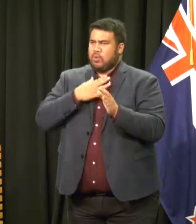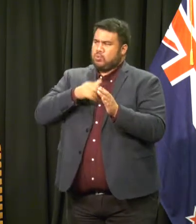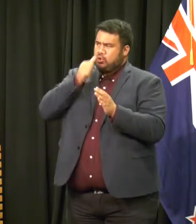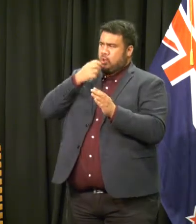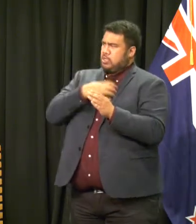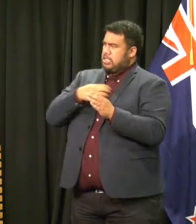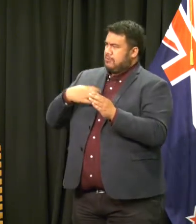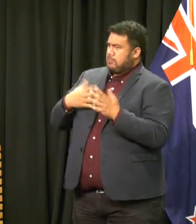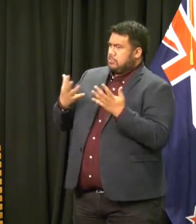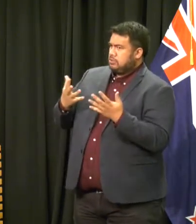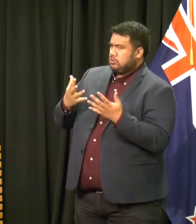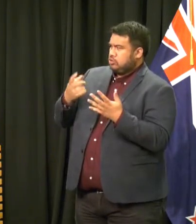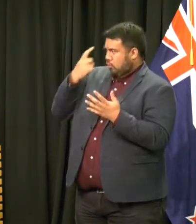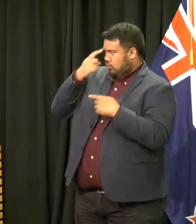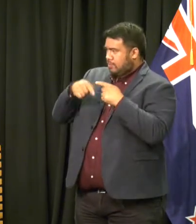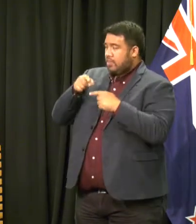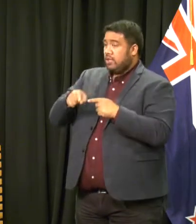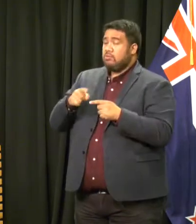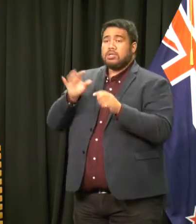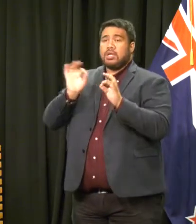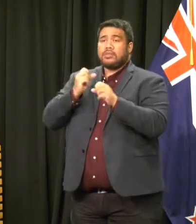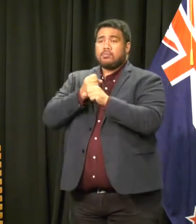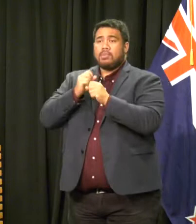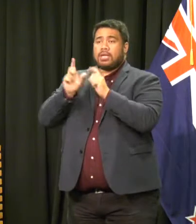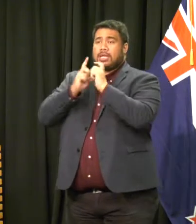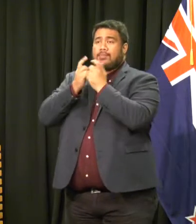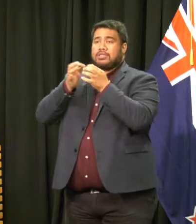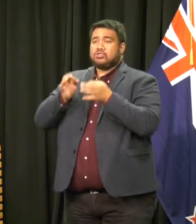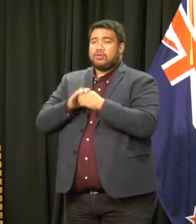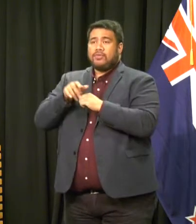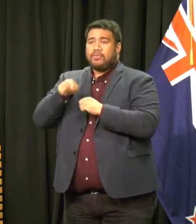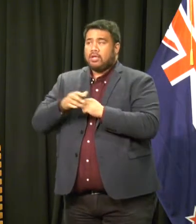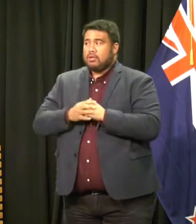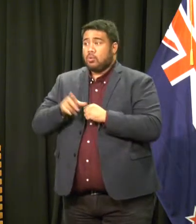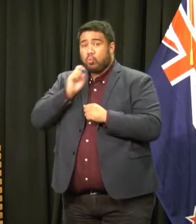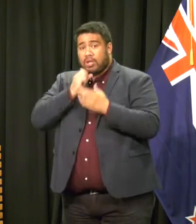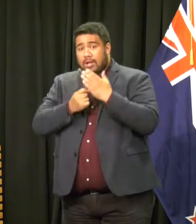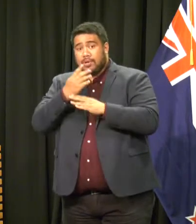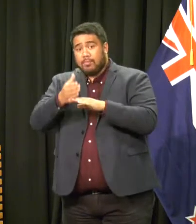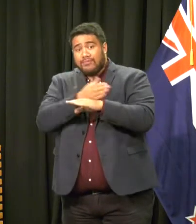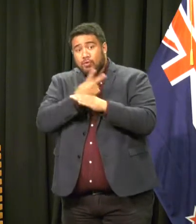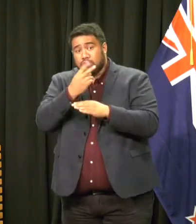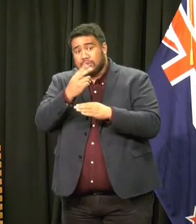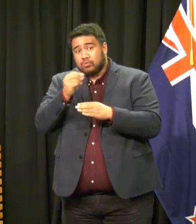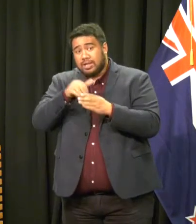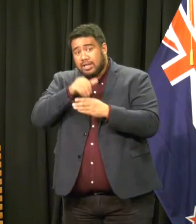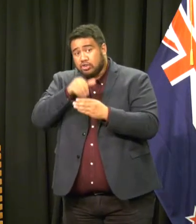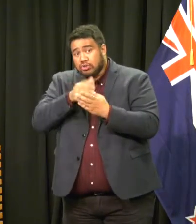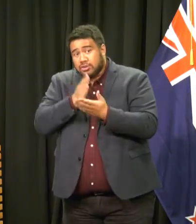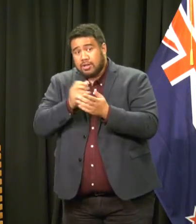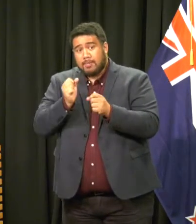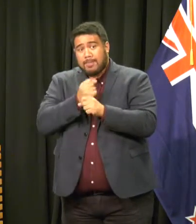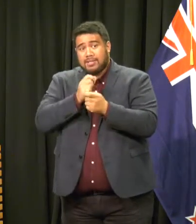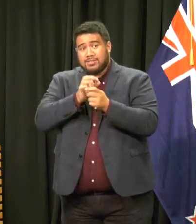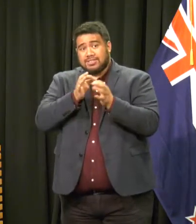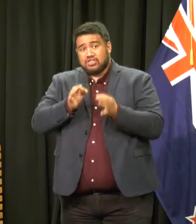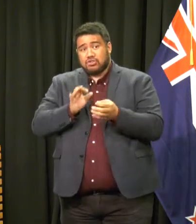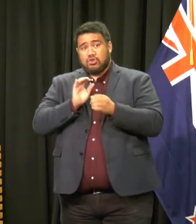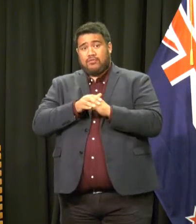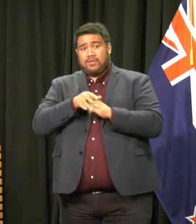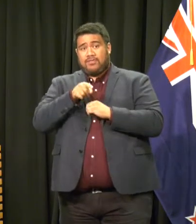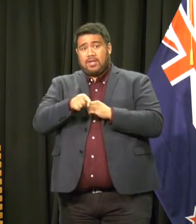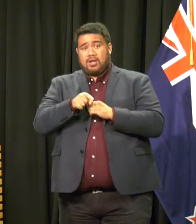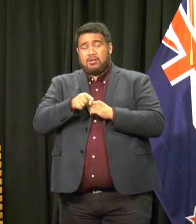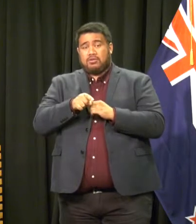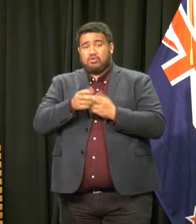scheme? No cabinet decisions have been made. Is it something that's going to be happening before the 2020 election? Again, you'll know that I don't speculate on